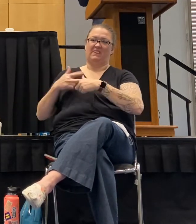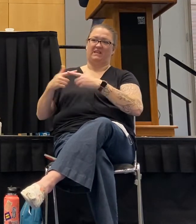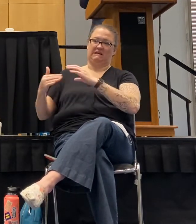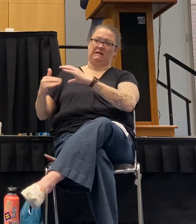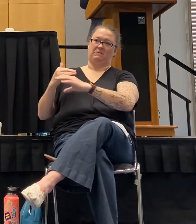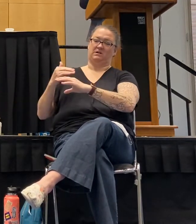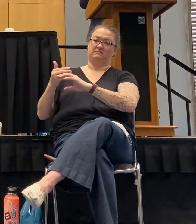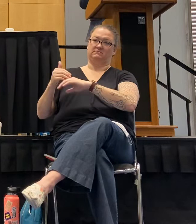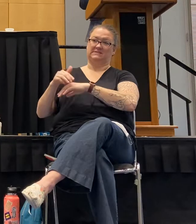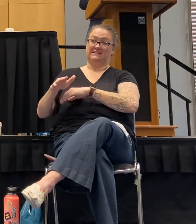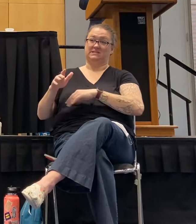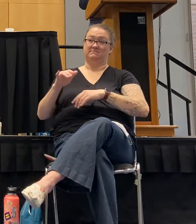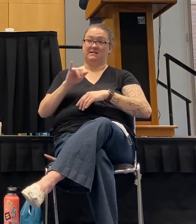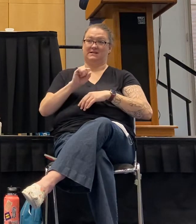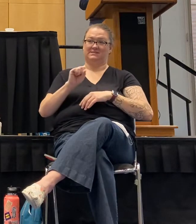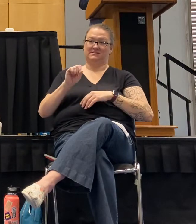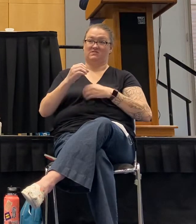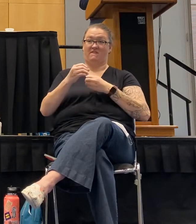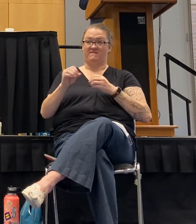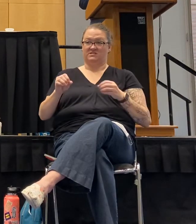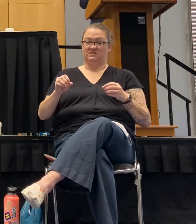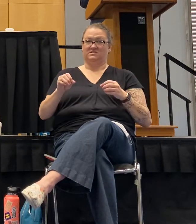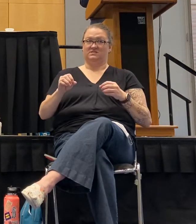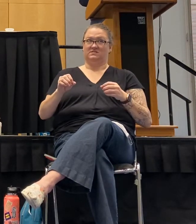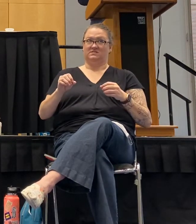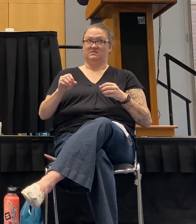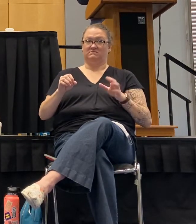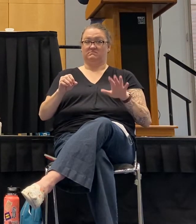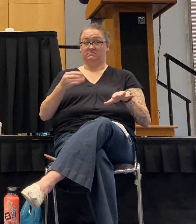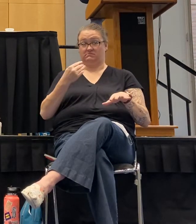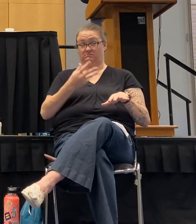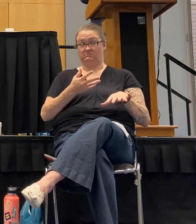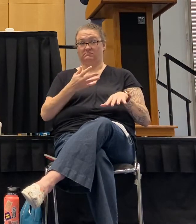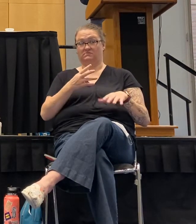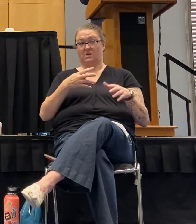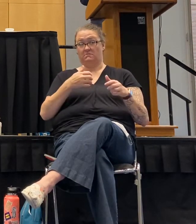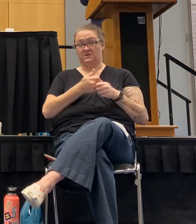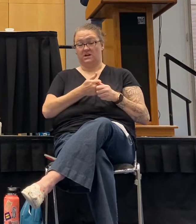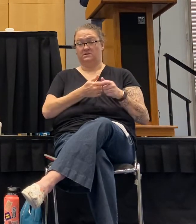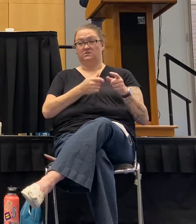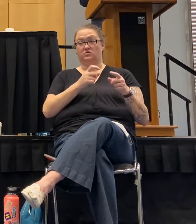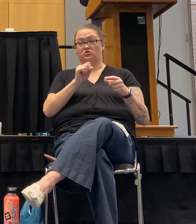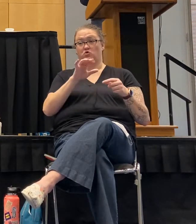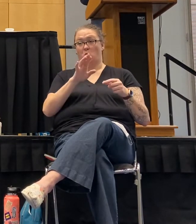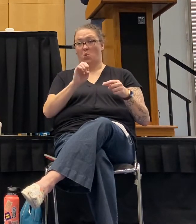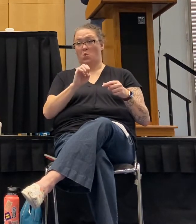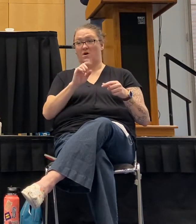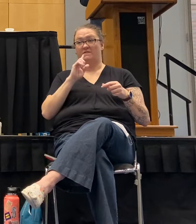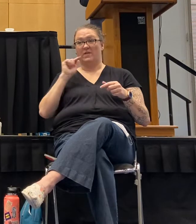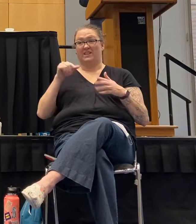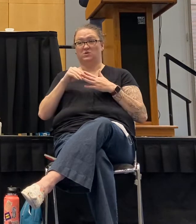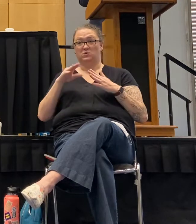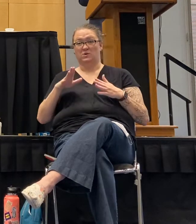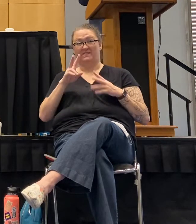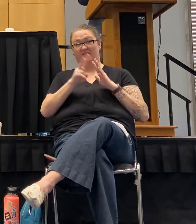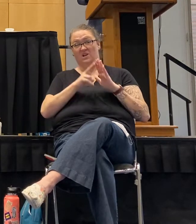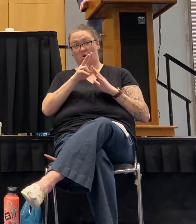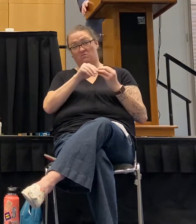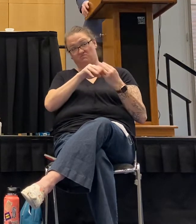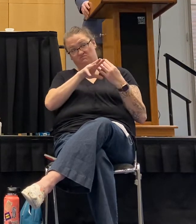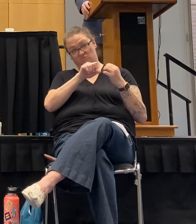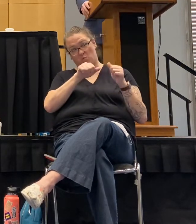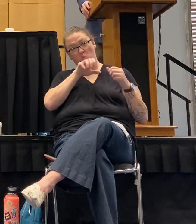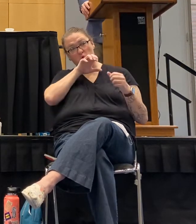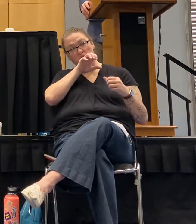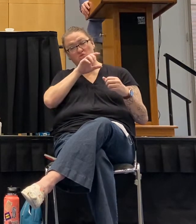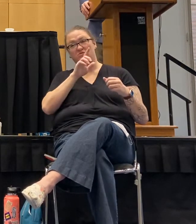email is sent to the ISSS office saying that there is an updated score and video that you can watch, and